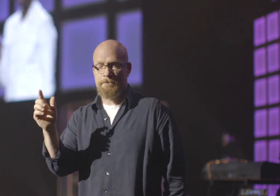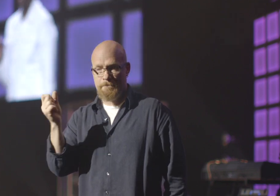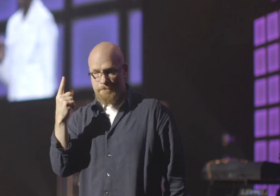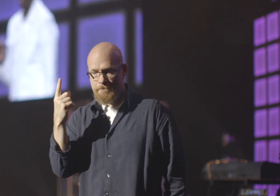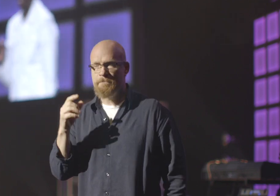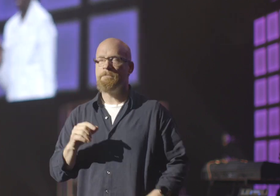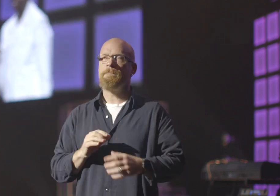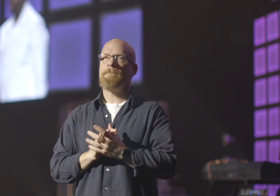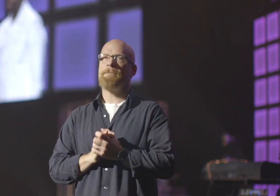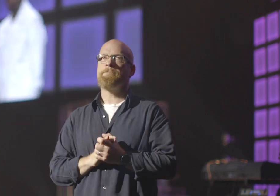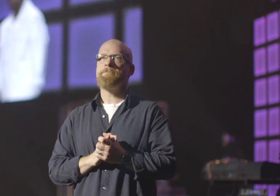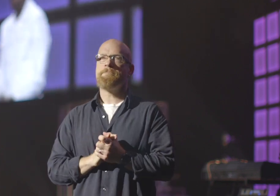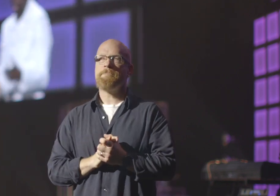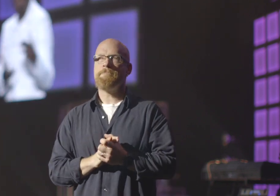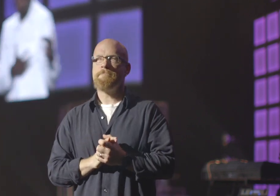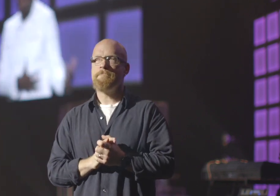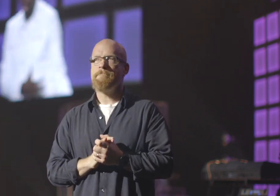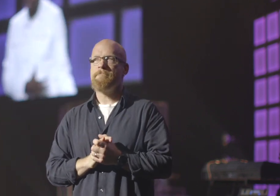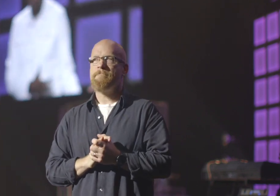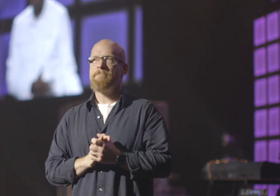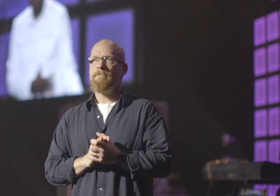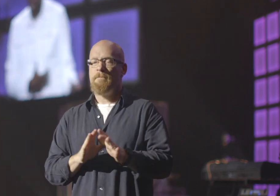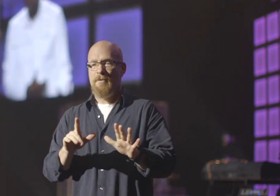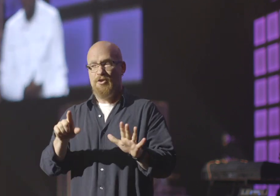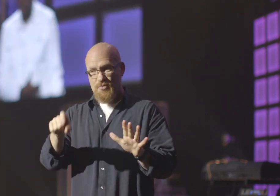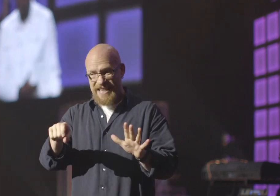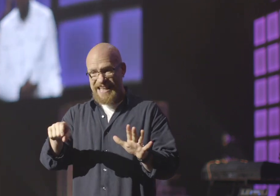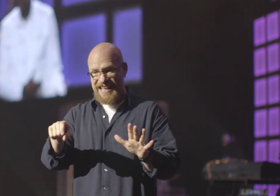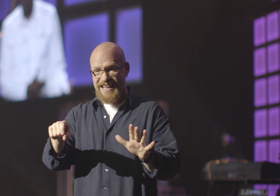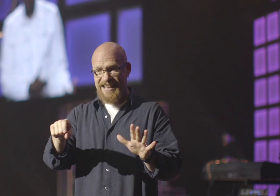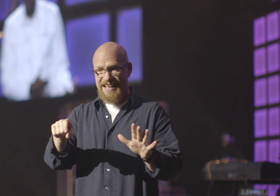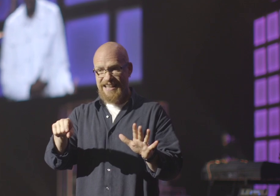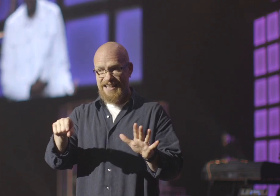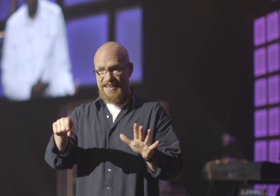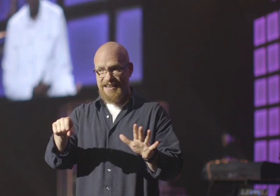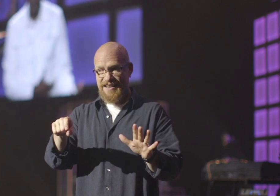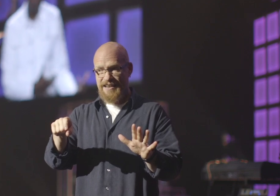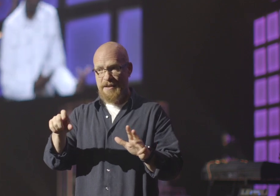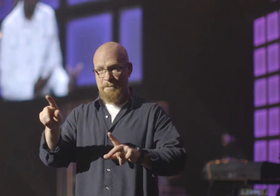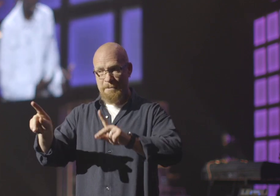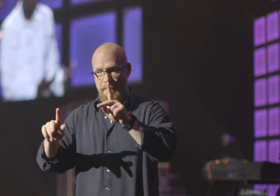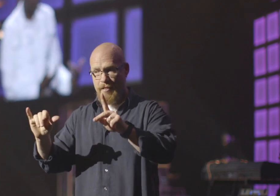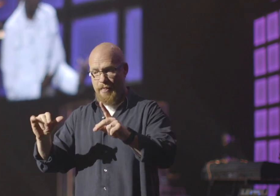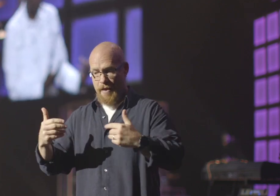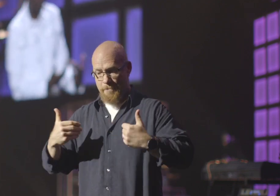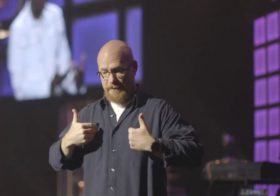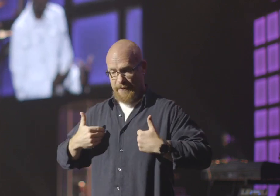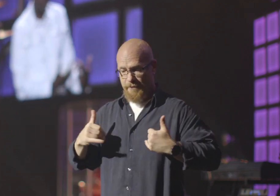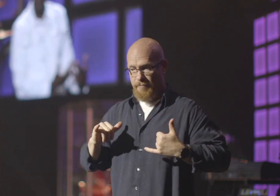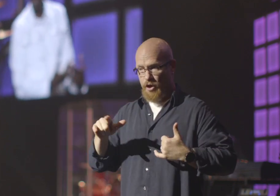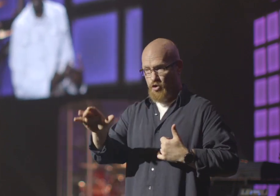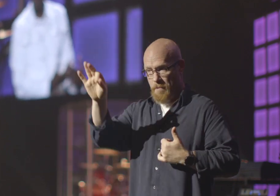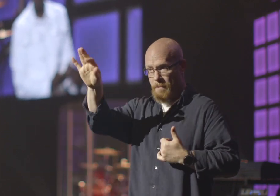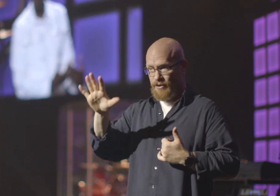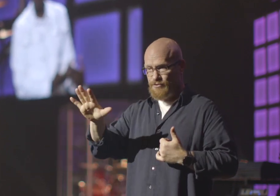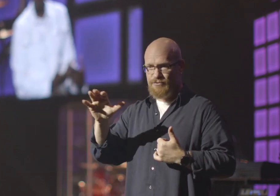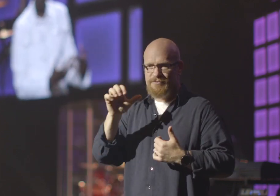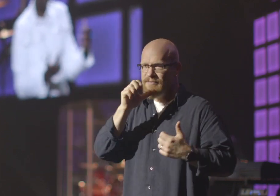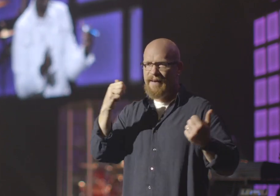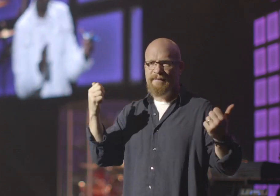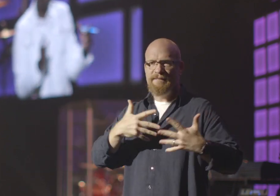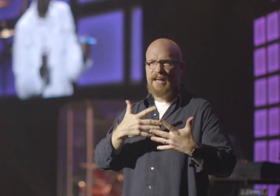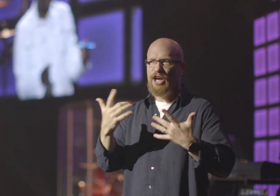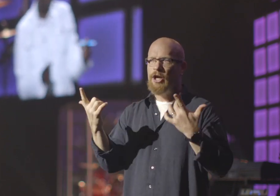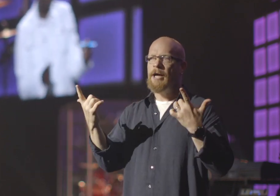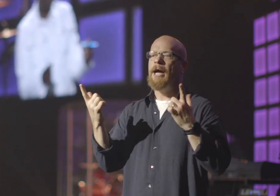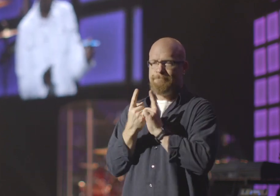take an individual like your pastor, myself, that we're not afraid to come together. We're